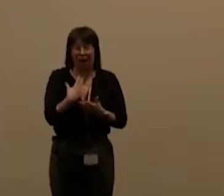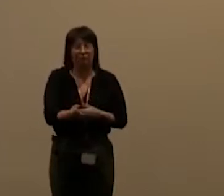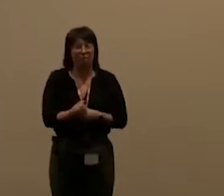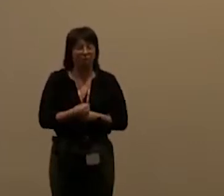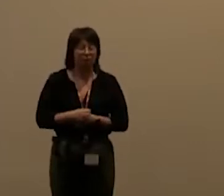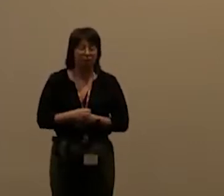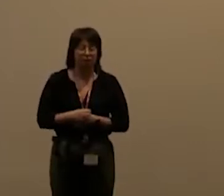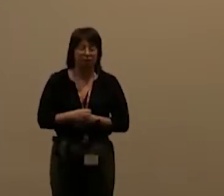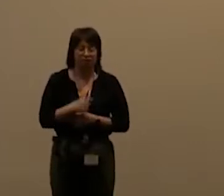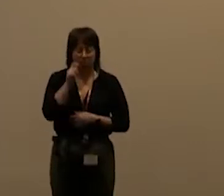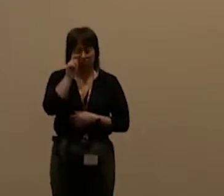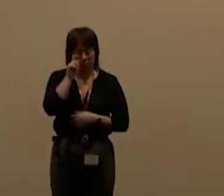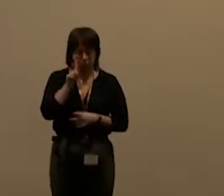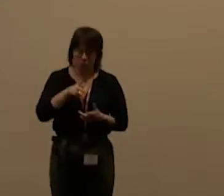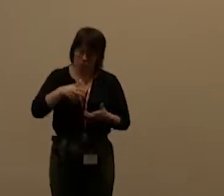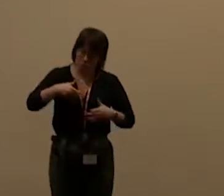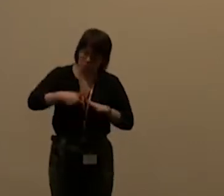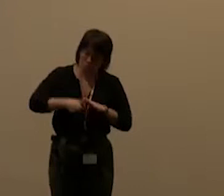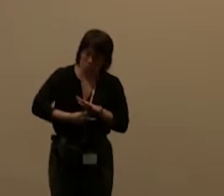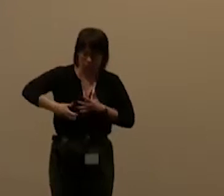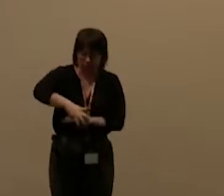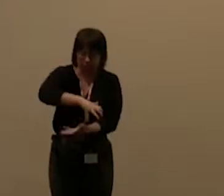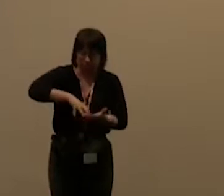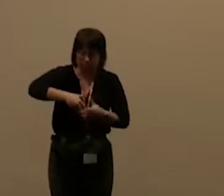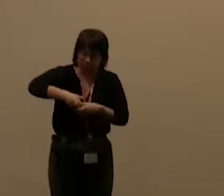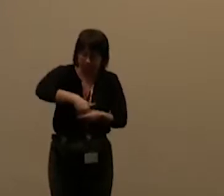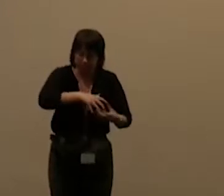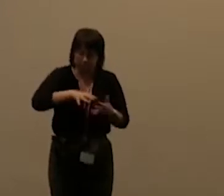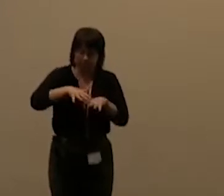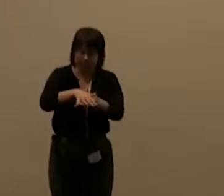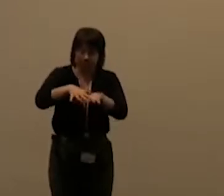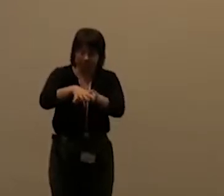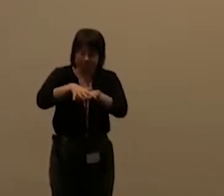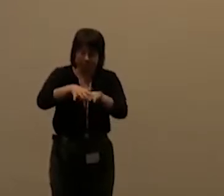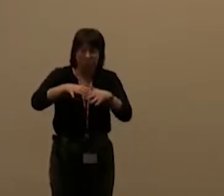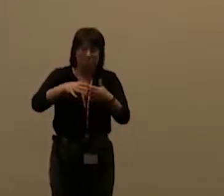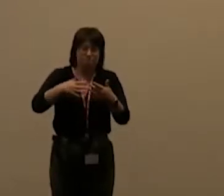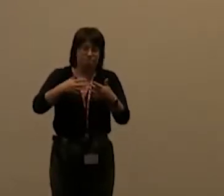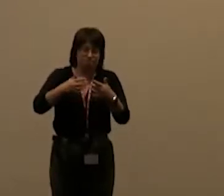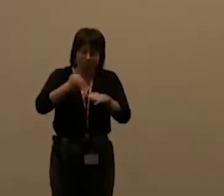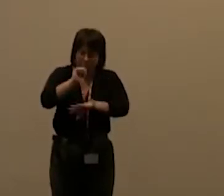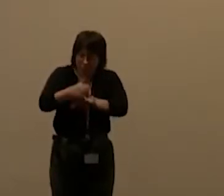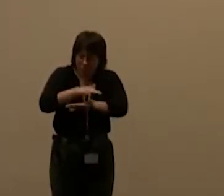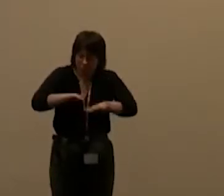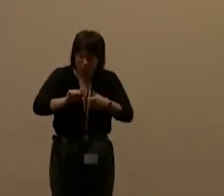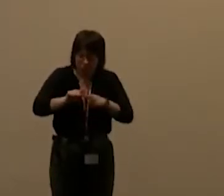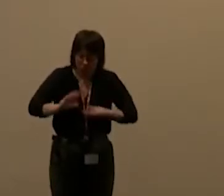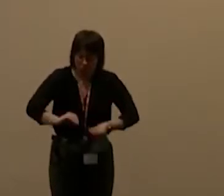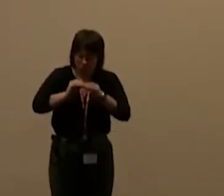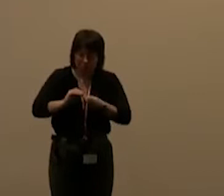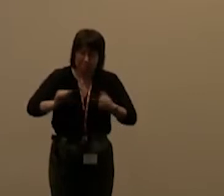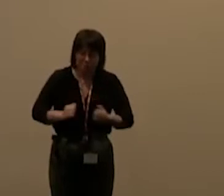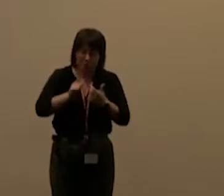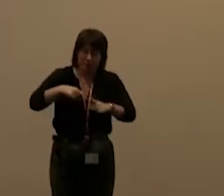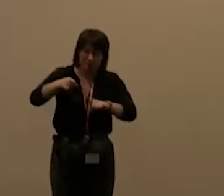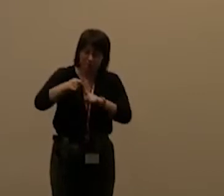that. But it's deeply integrated with the Power Platform, so we can easily and seamlessly build Power Apps and workflows against the data